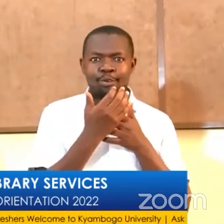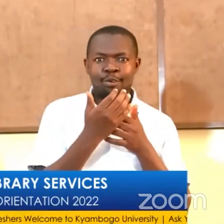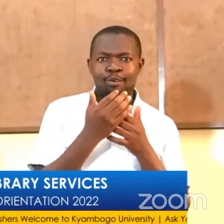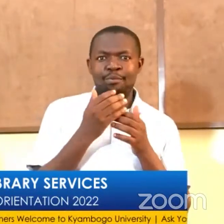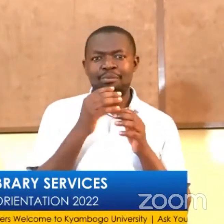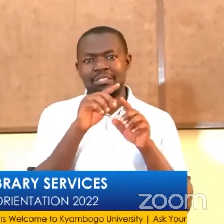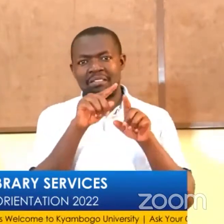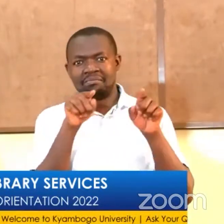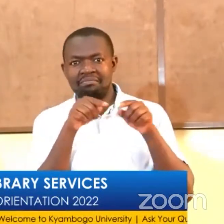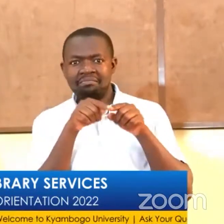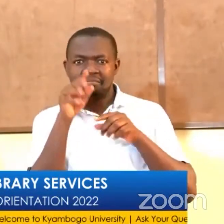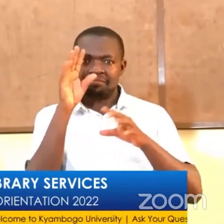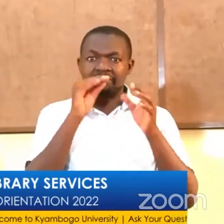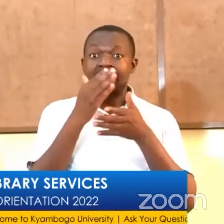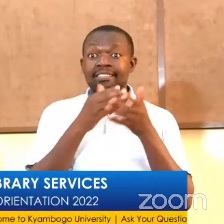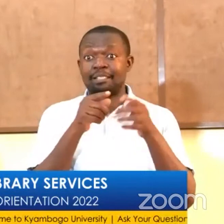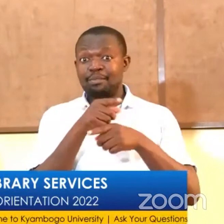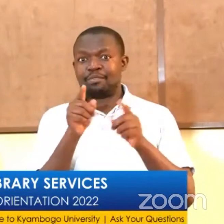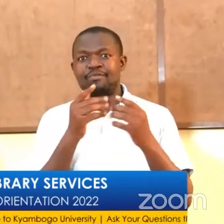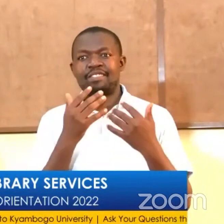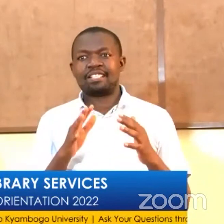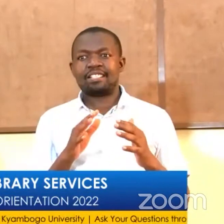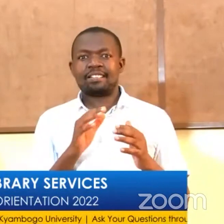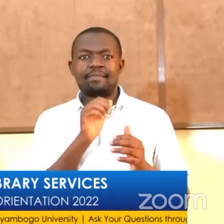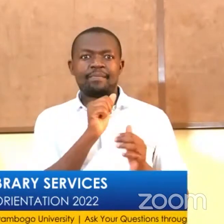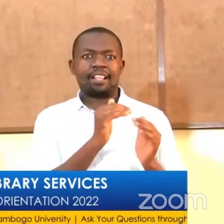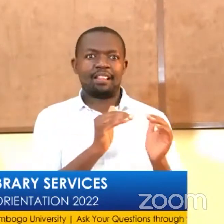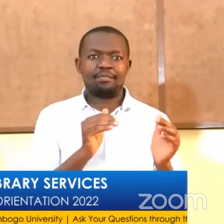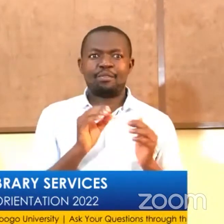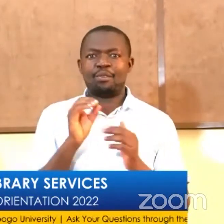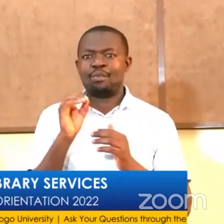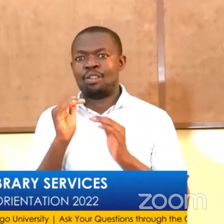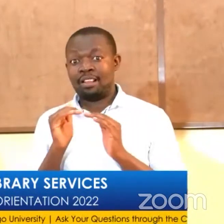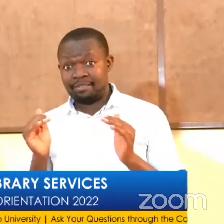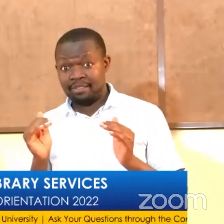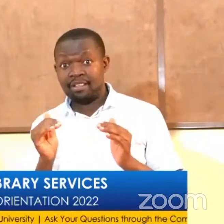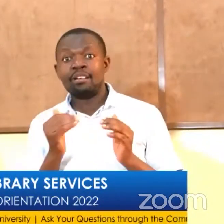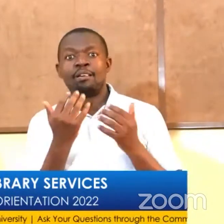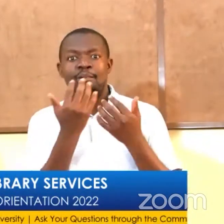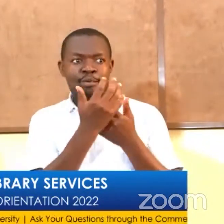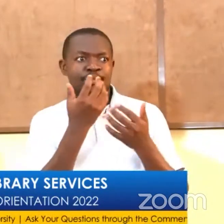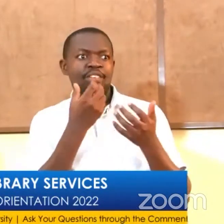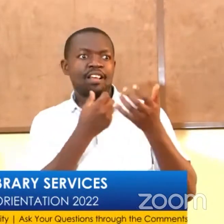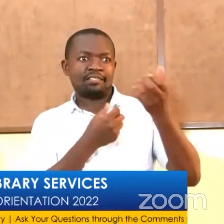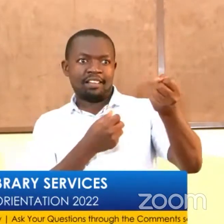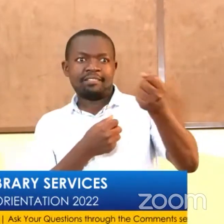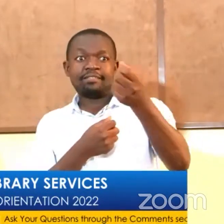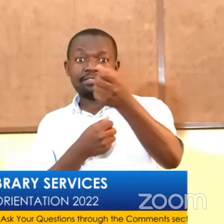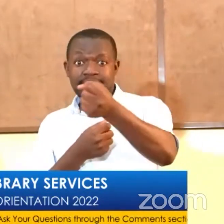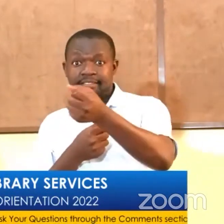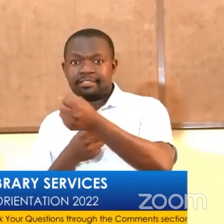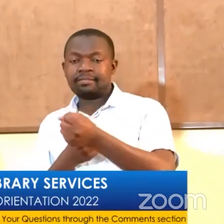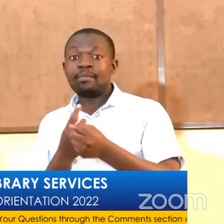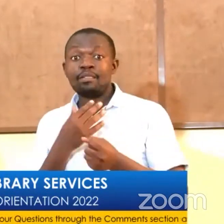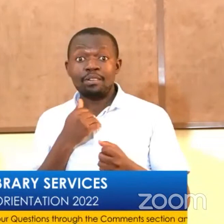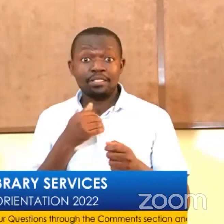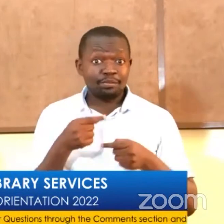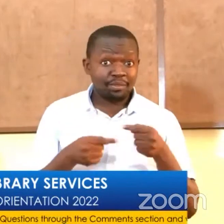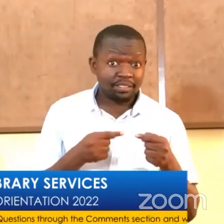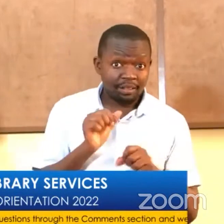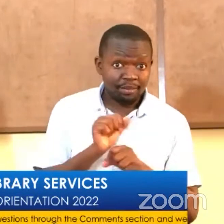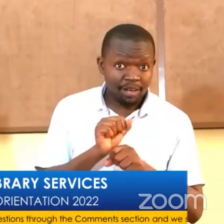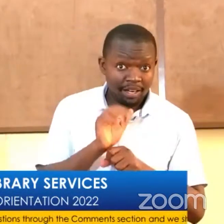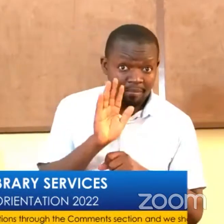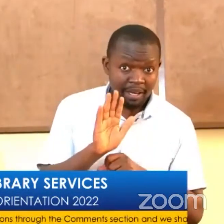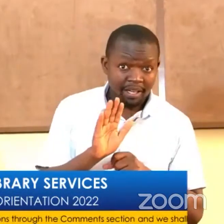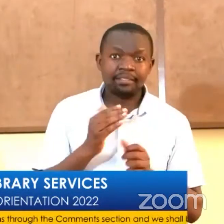Some of you have already done this at A level and O level. So the computers are there. word process your work, save it, go